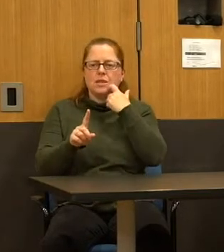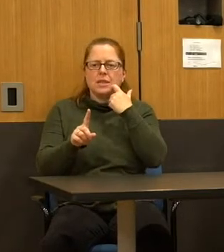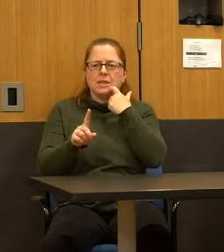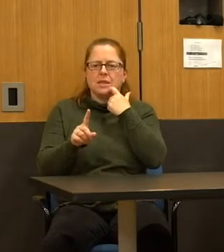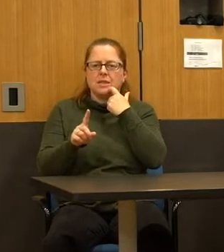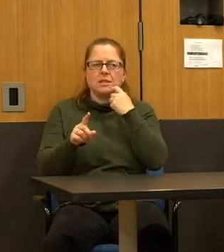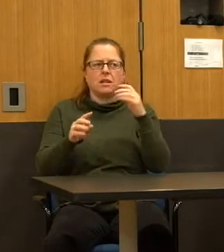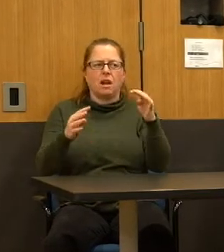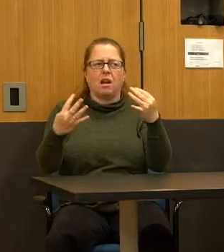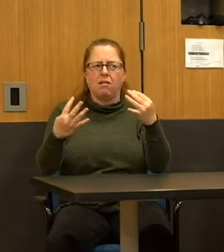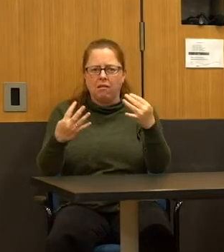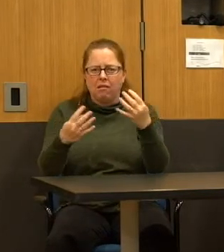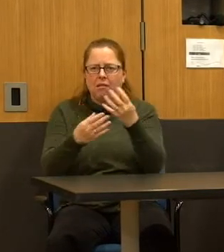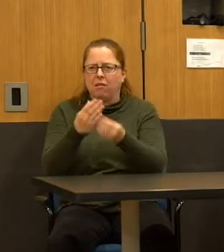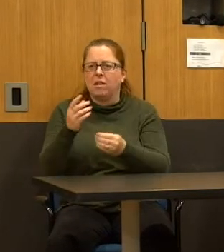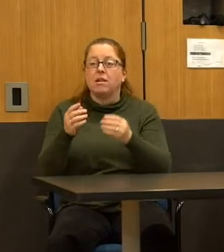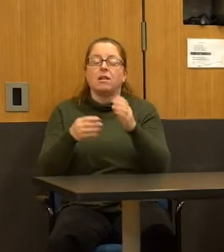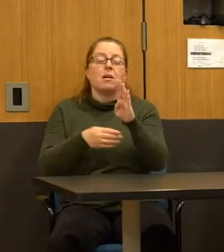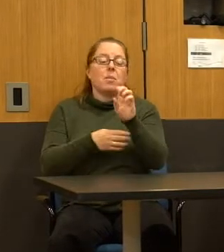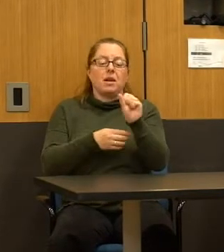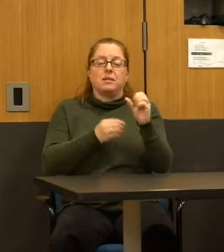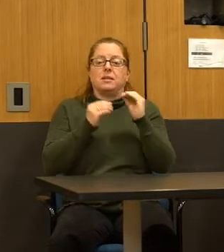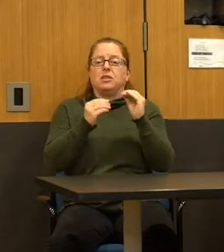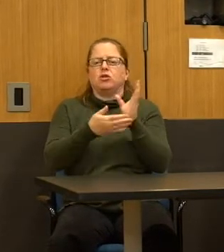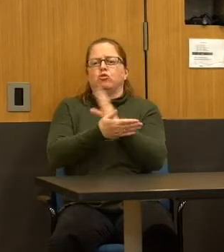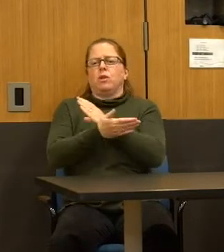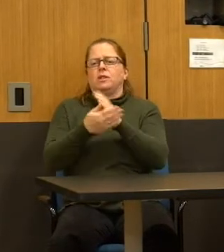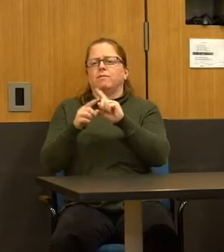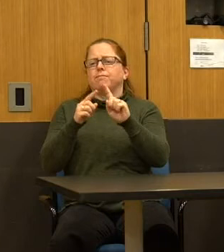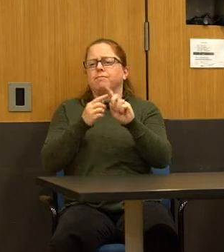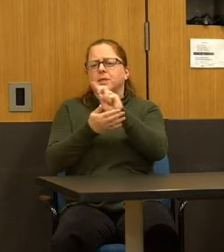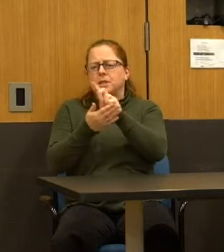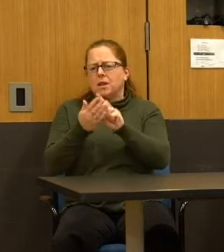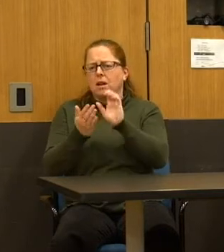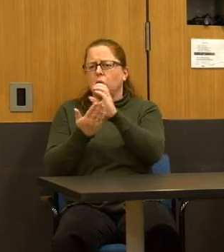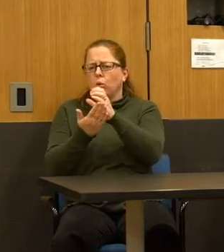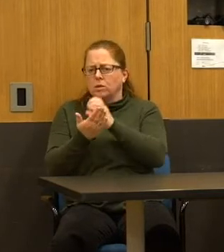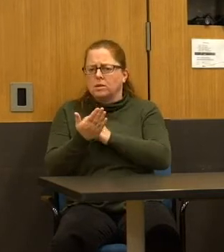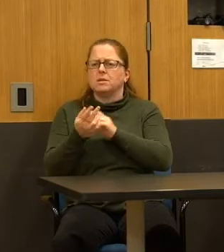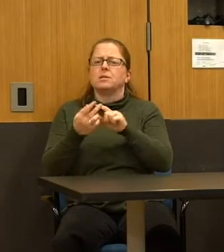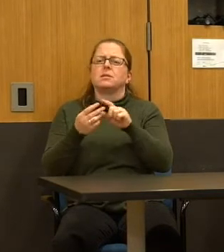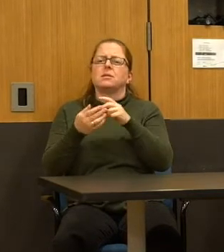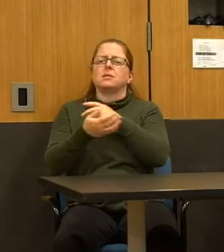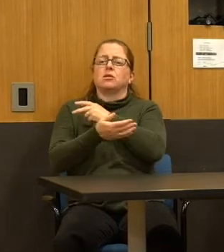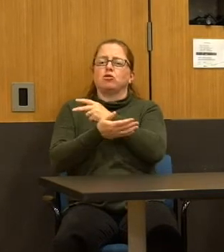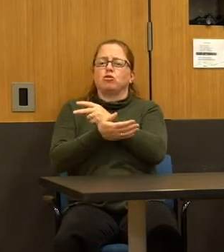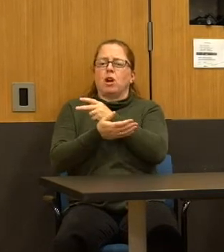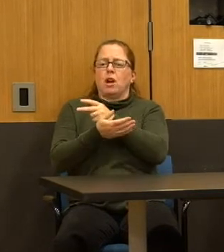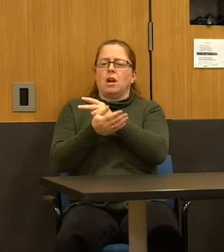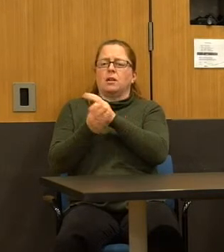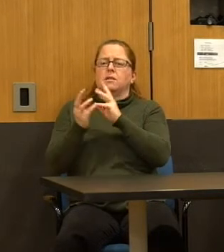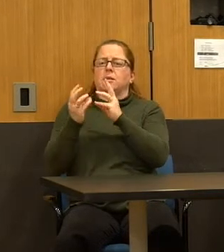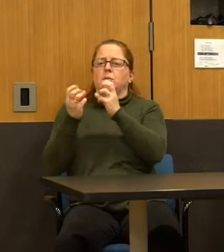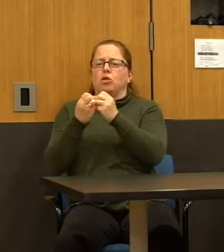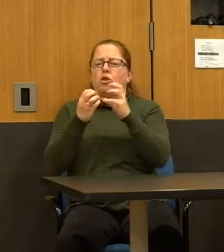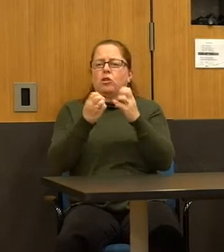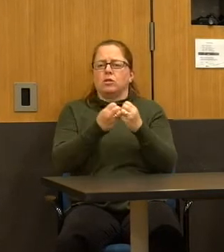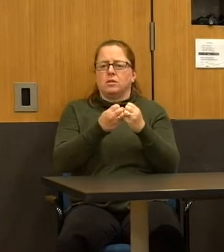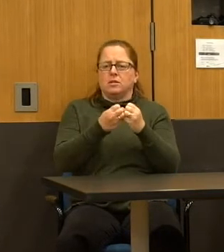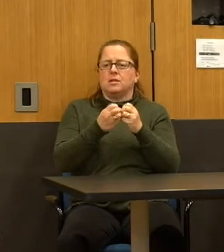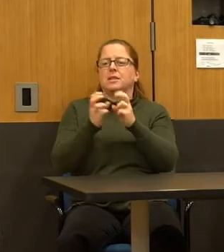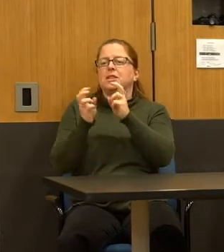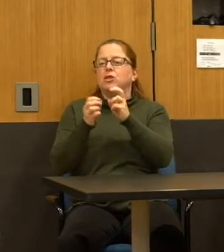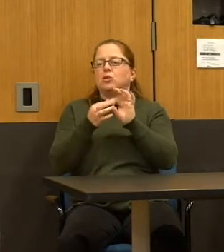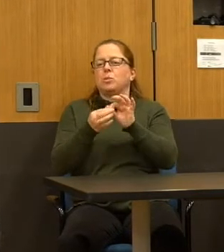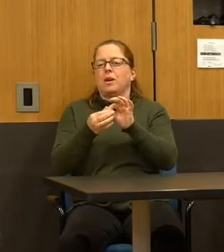Bess teaches a range of design courses and graduate seminars on issues of design,